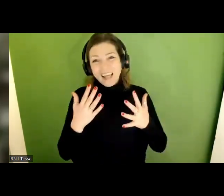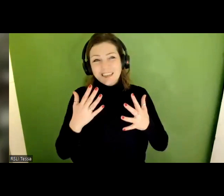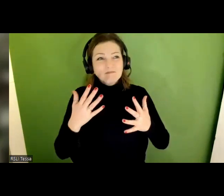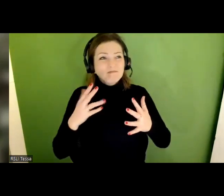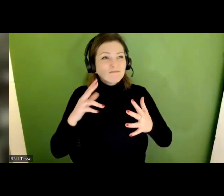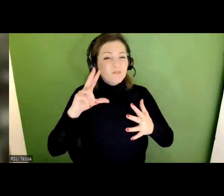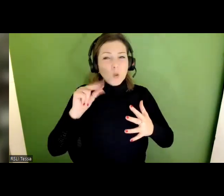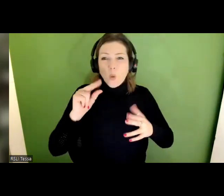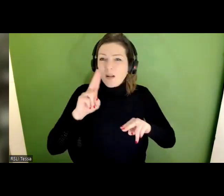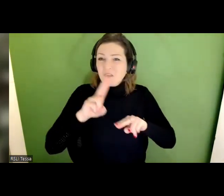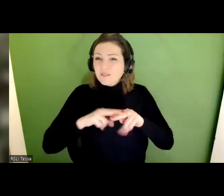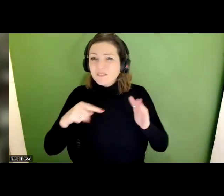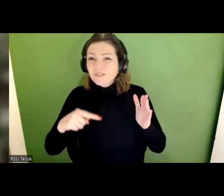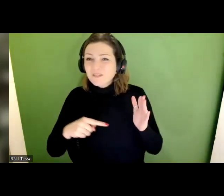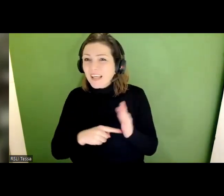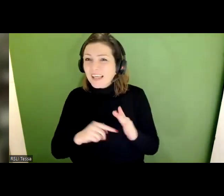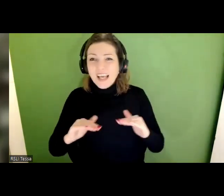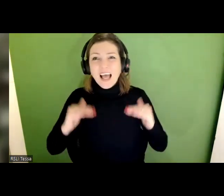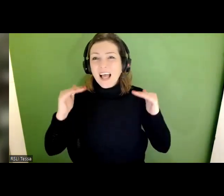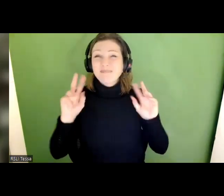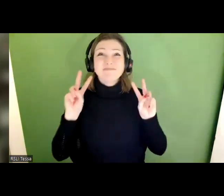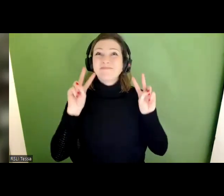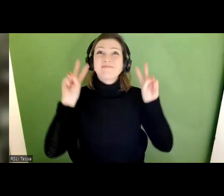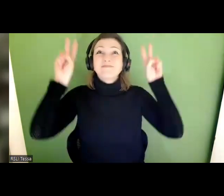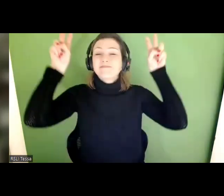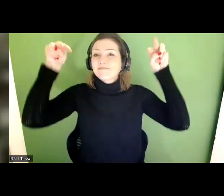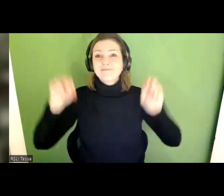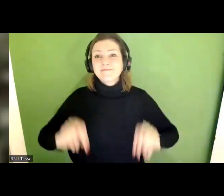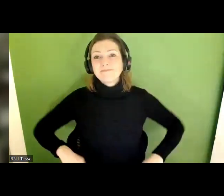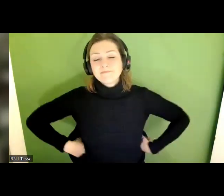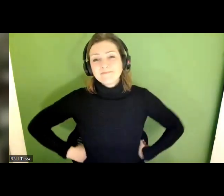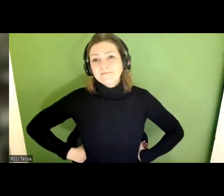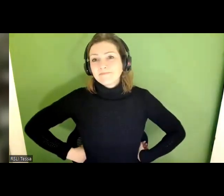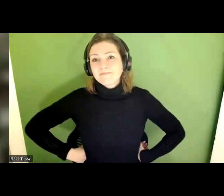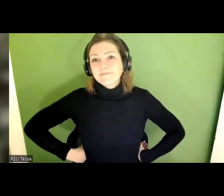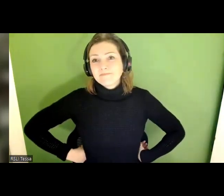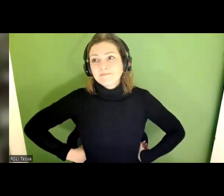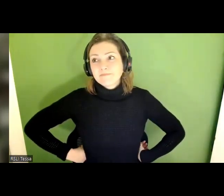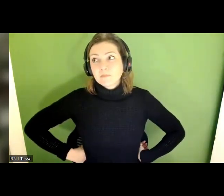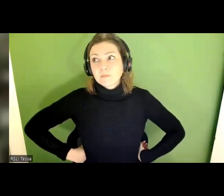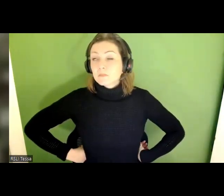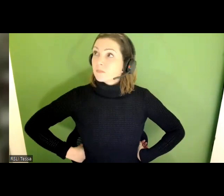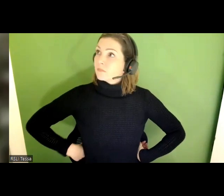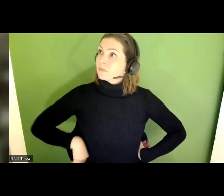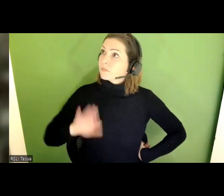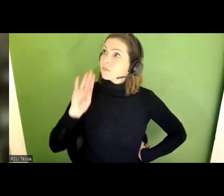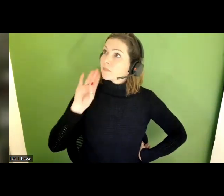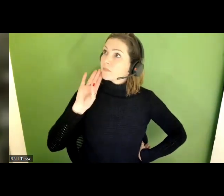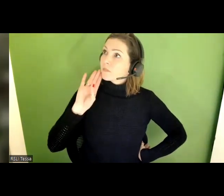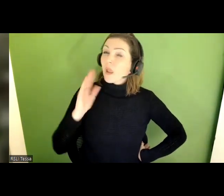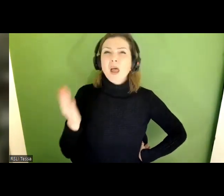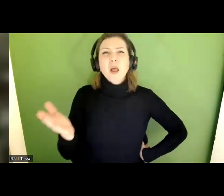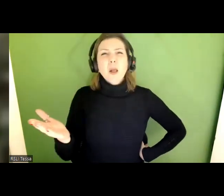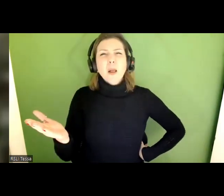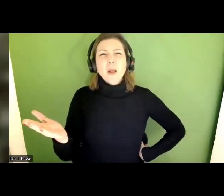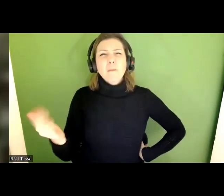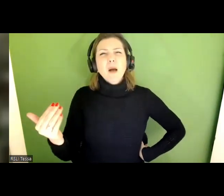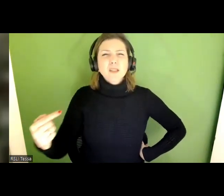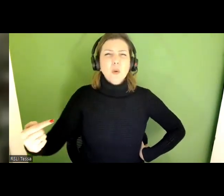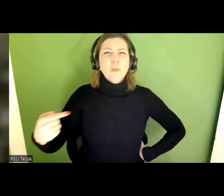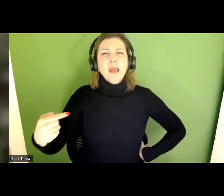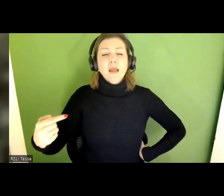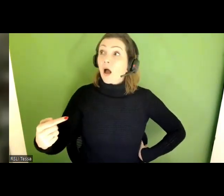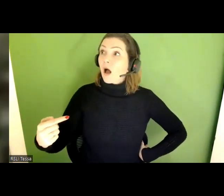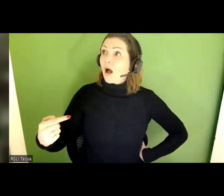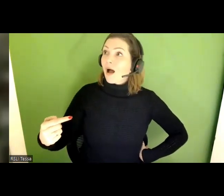feet high. There was no way she'd ever be able to see over it. Here, someone cried out. Pass to me.